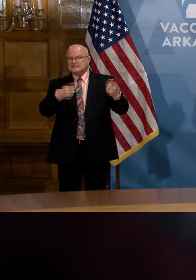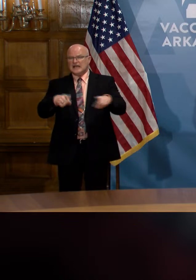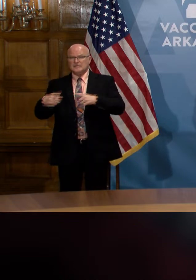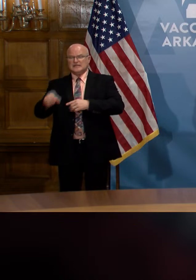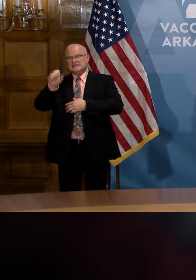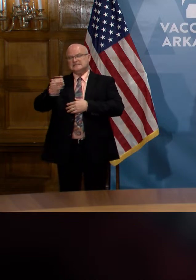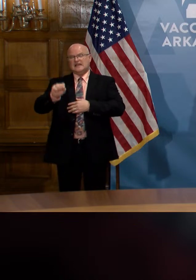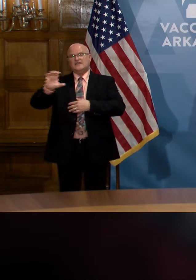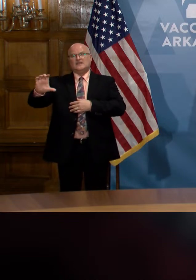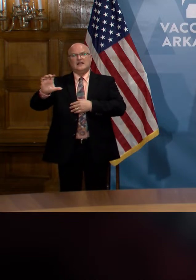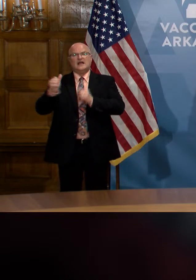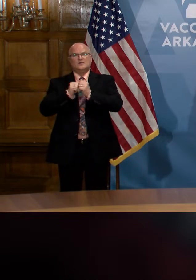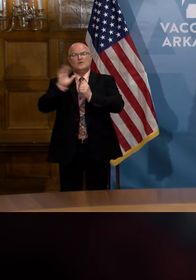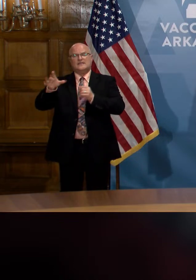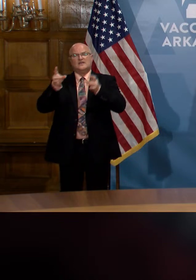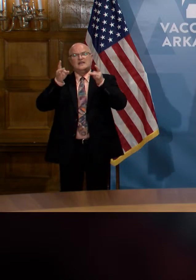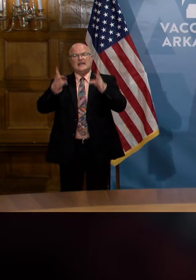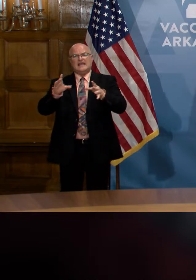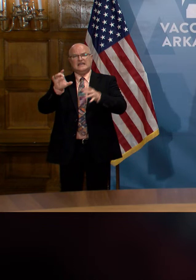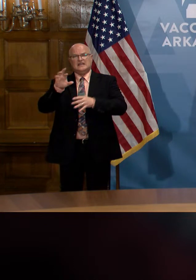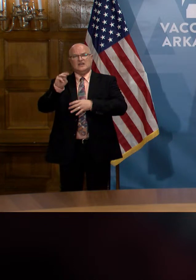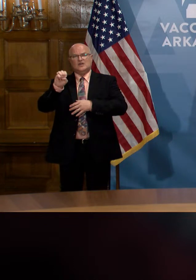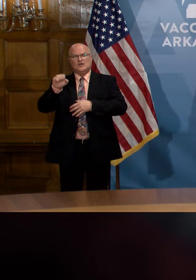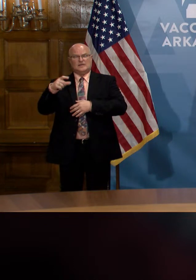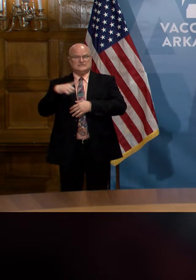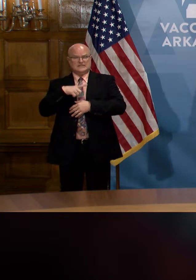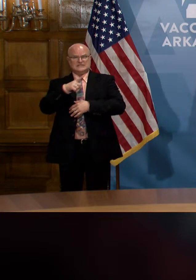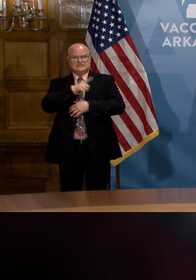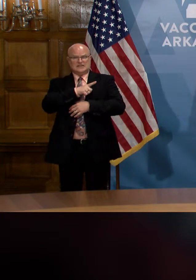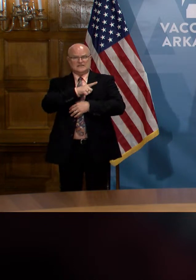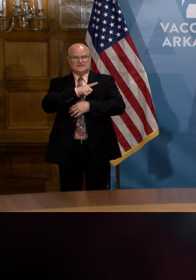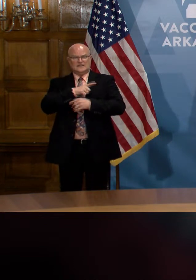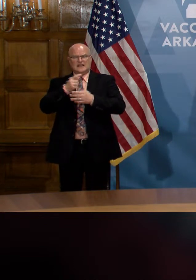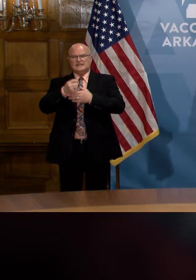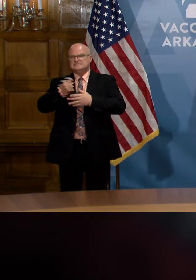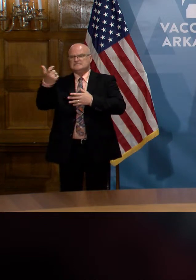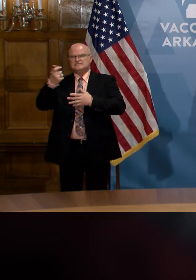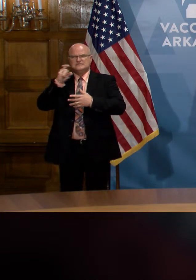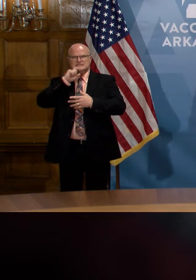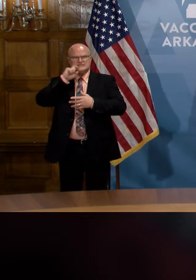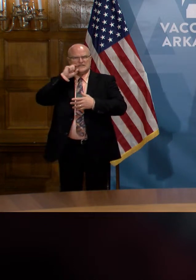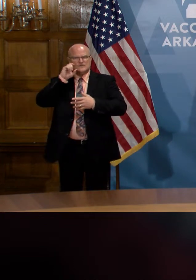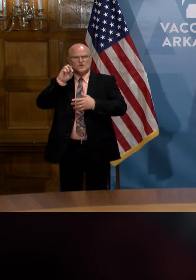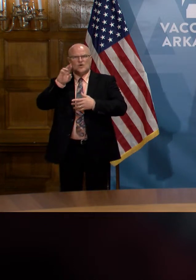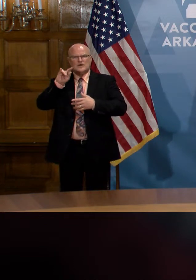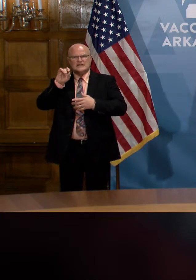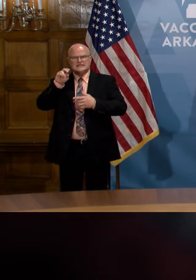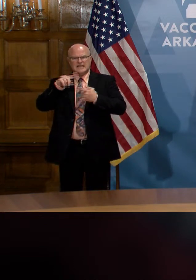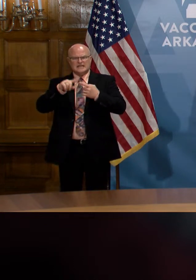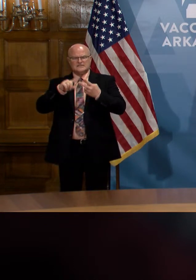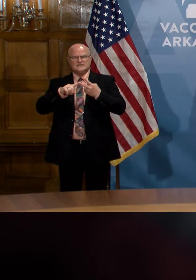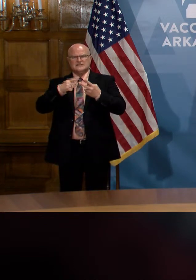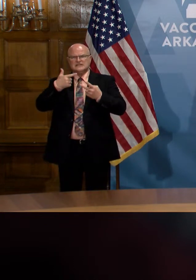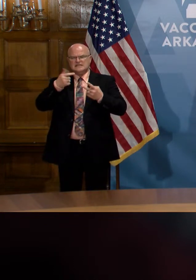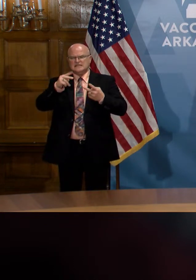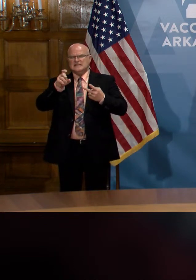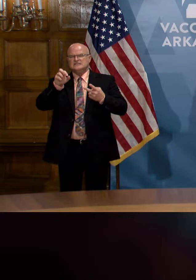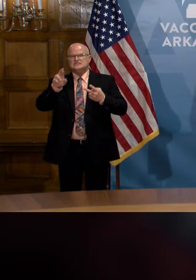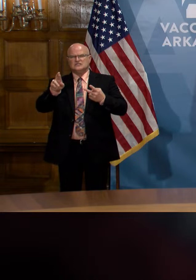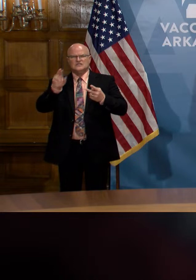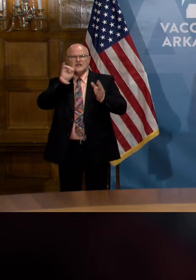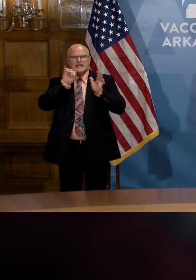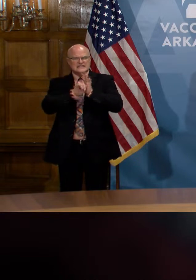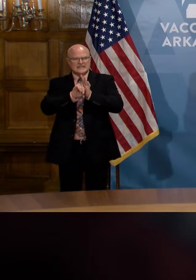in South Carolina with their hate crimes legislation? They've removed sexual orientation and gender identity from their proposal. Is